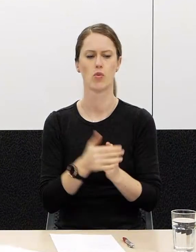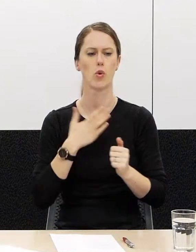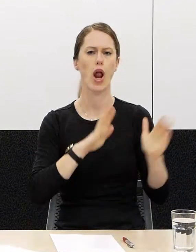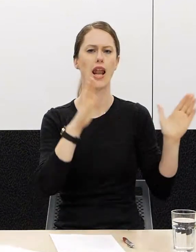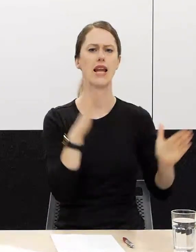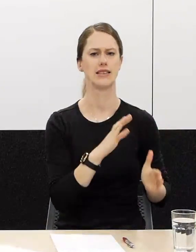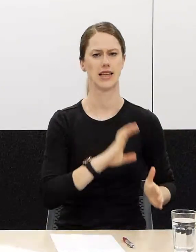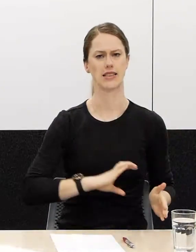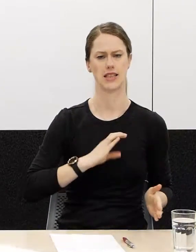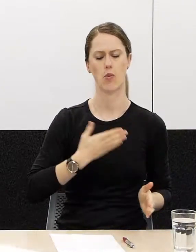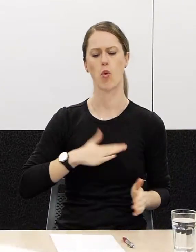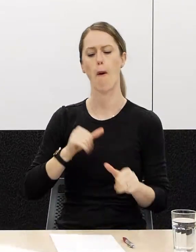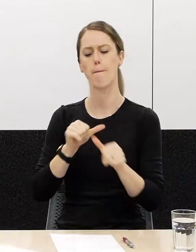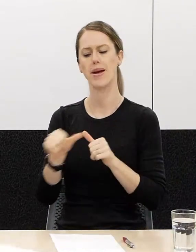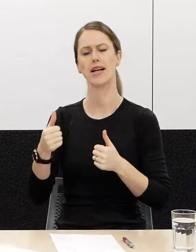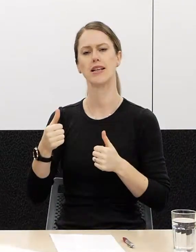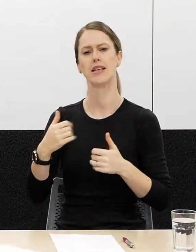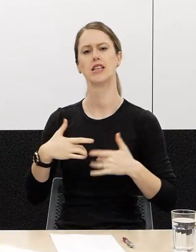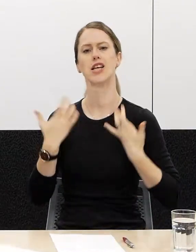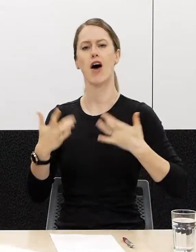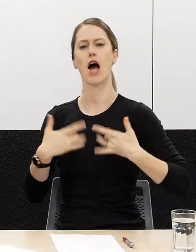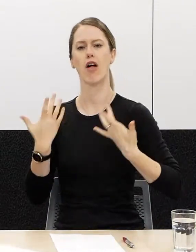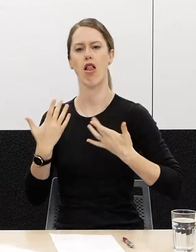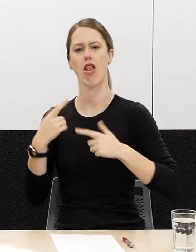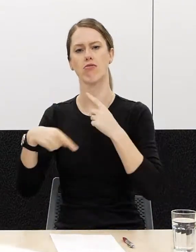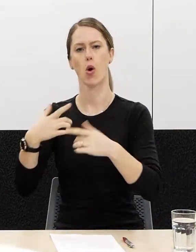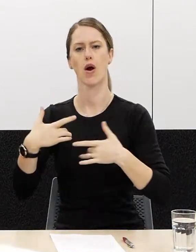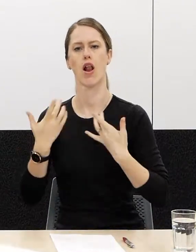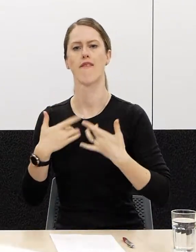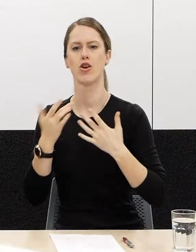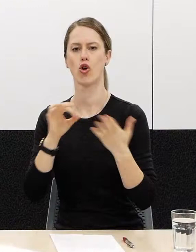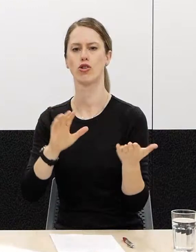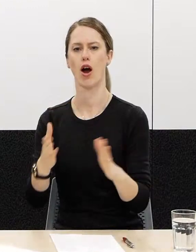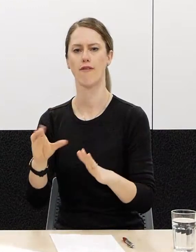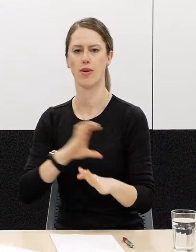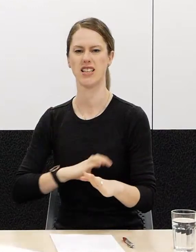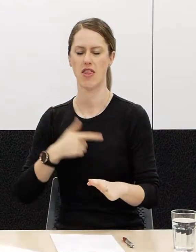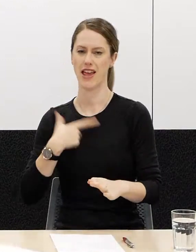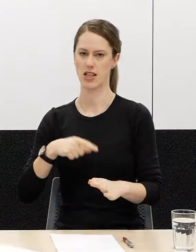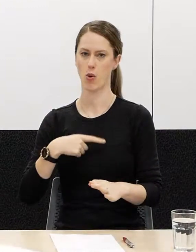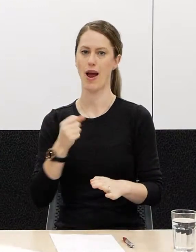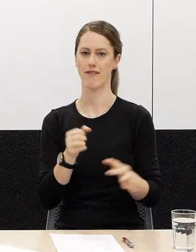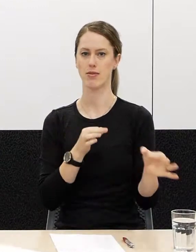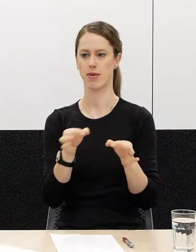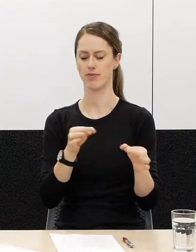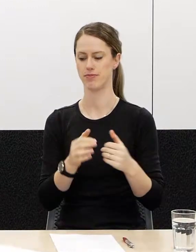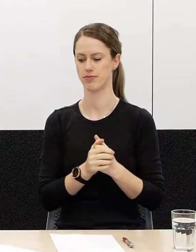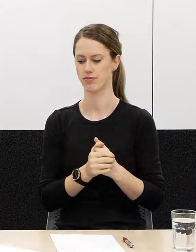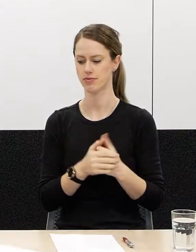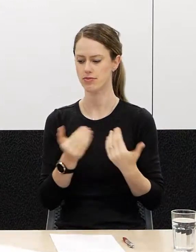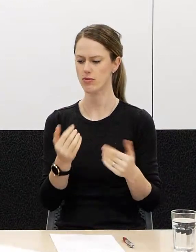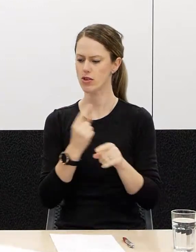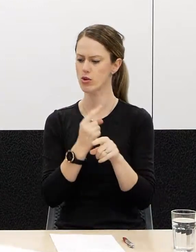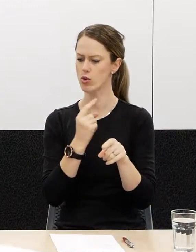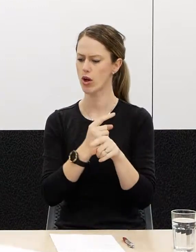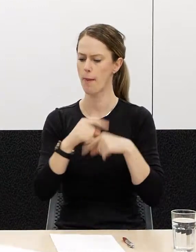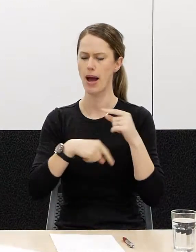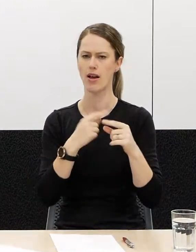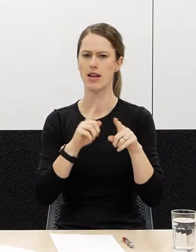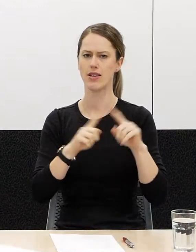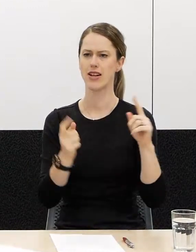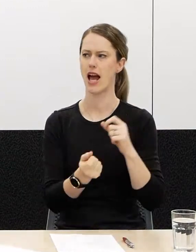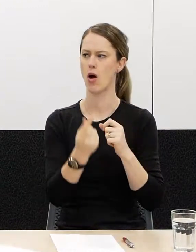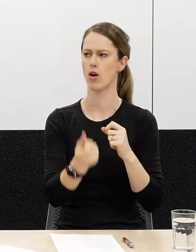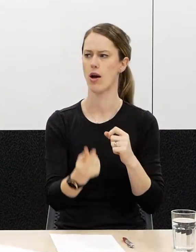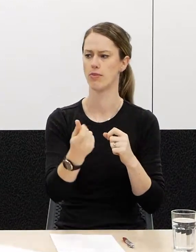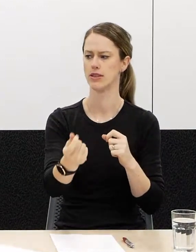cancers and have better survival. So that's really the drivers behind the Cancer Action Plan. So we'll talk a little bit about some of the outcomes